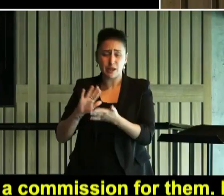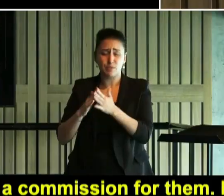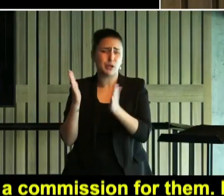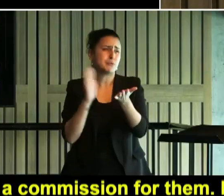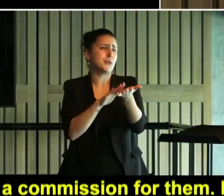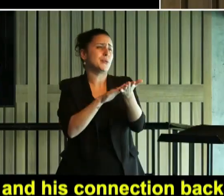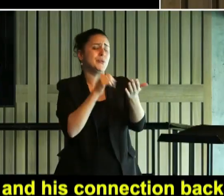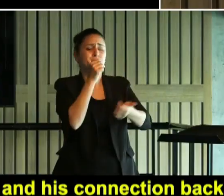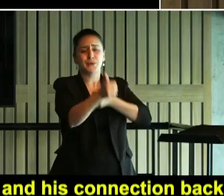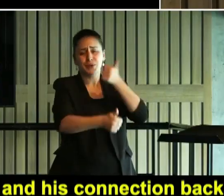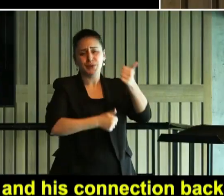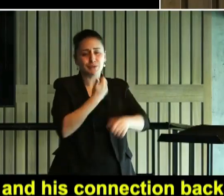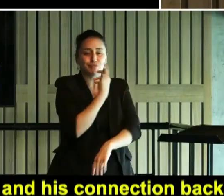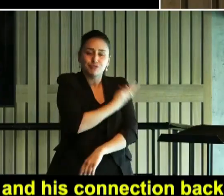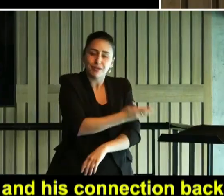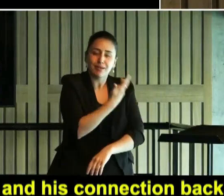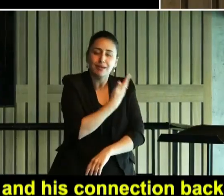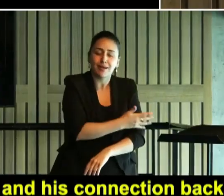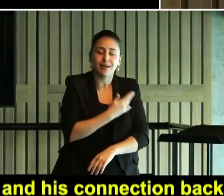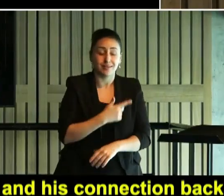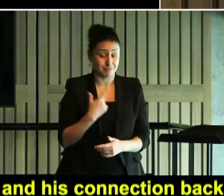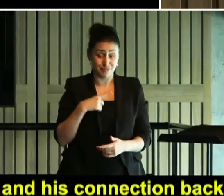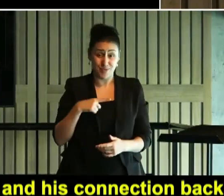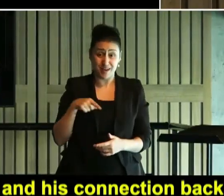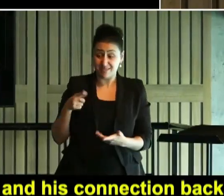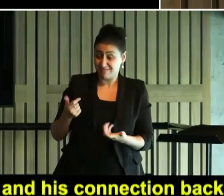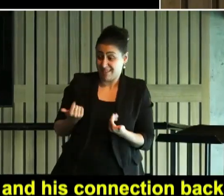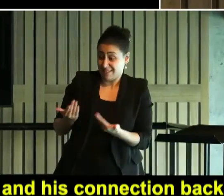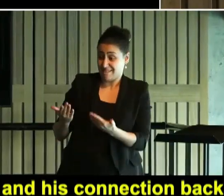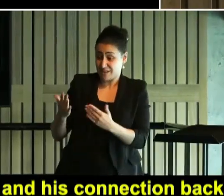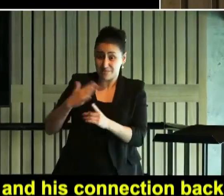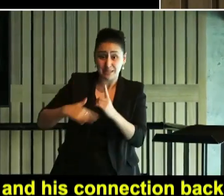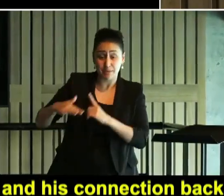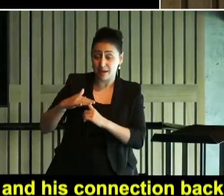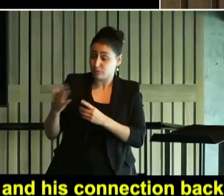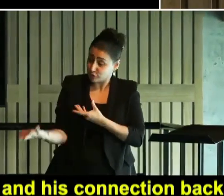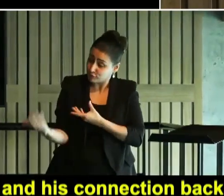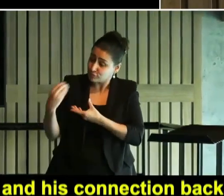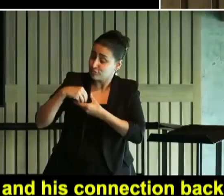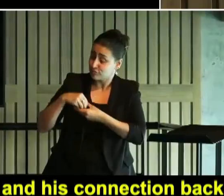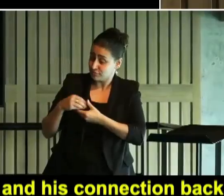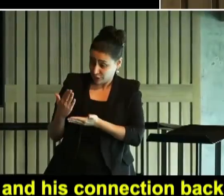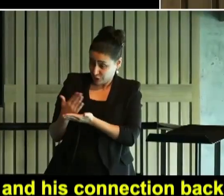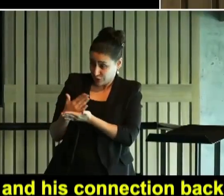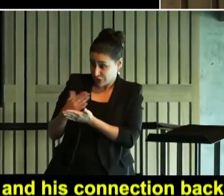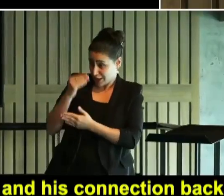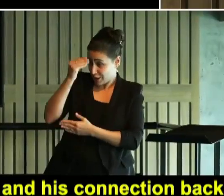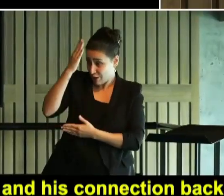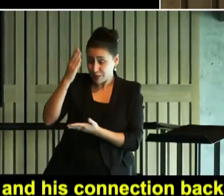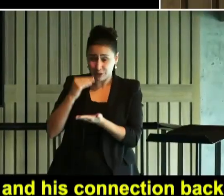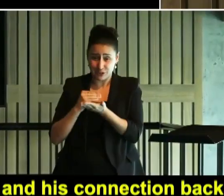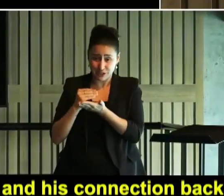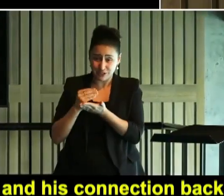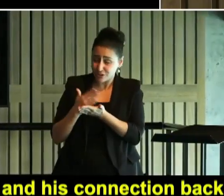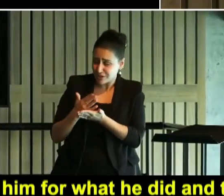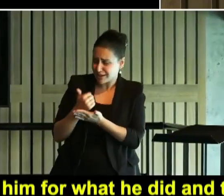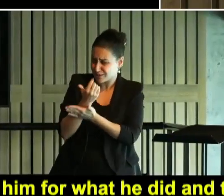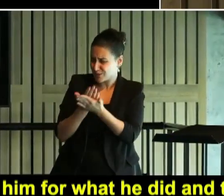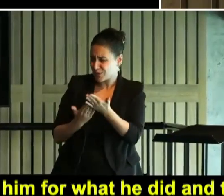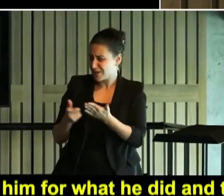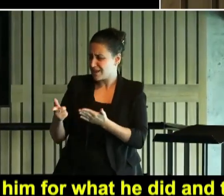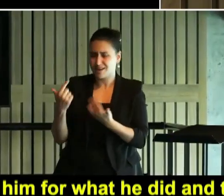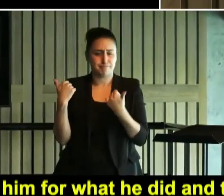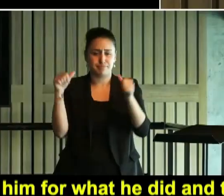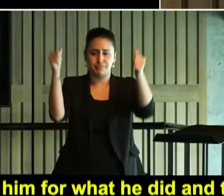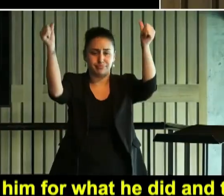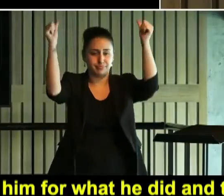was because we were able to create a space where he felt belonged, we shared knowledge, shared stories, and he got a chance to shine. And